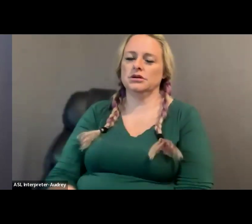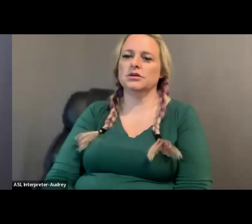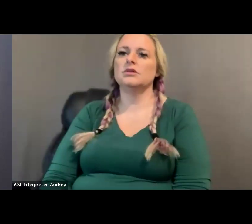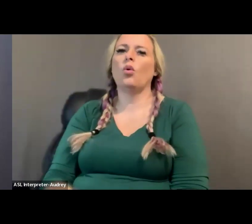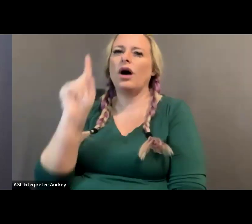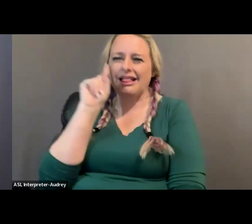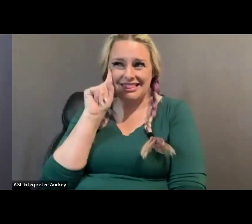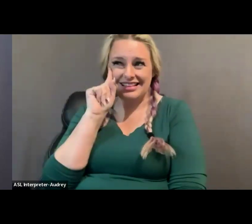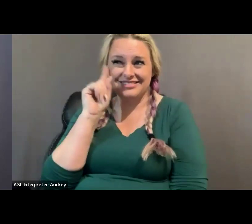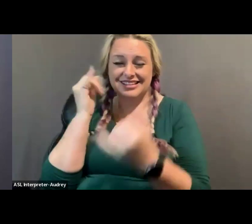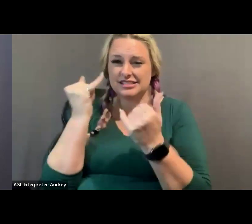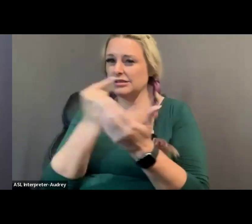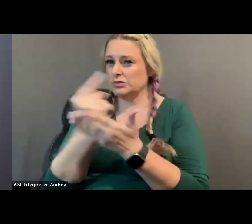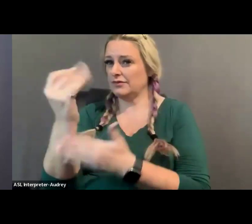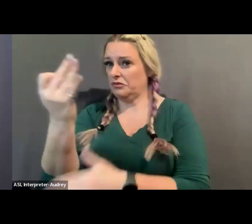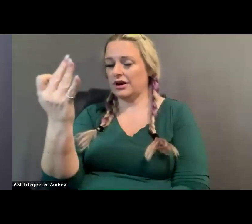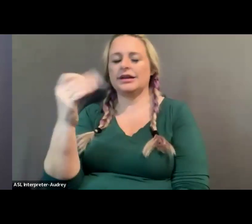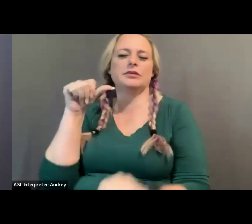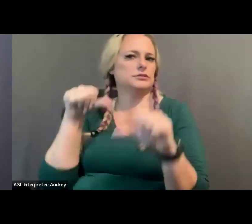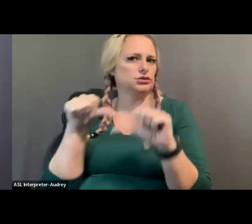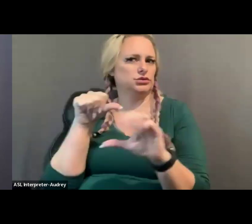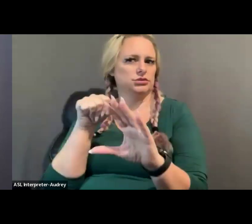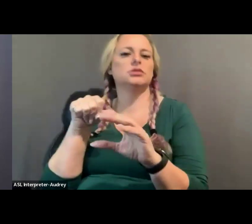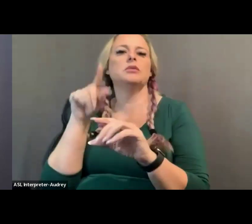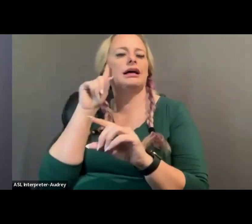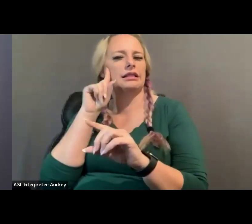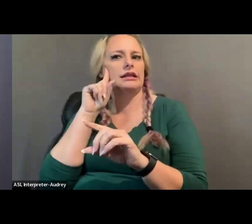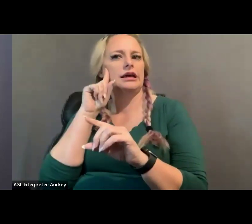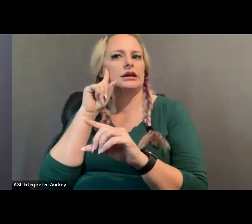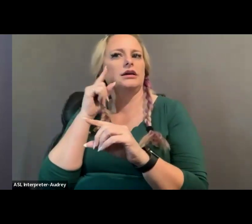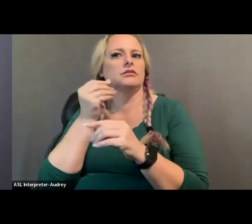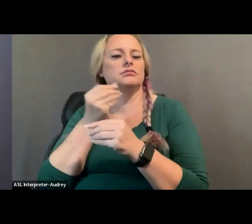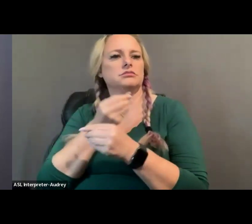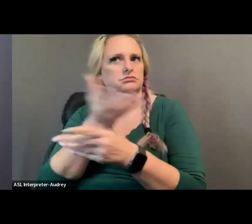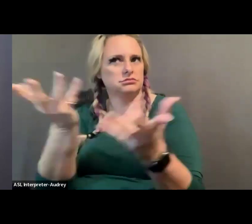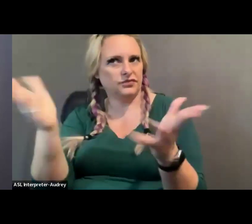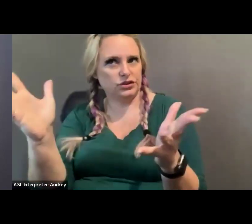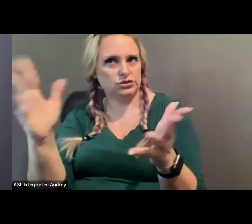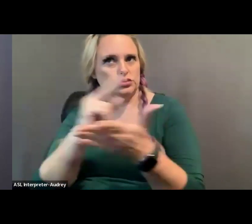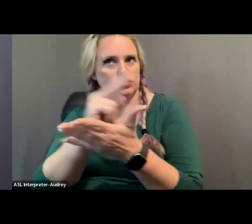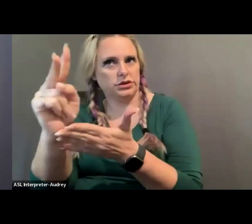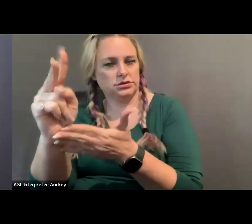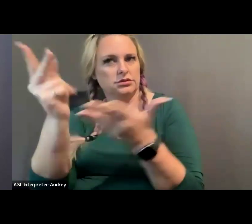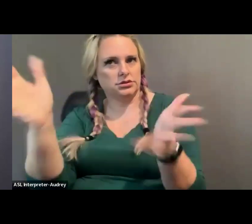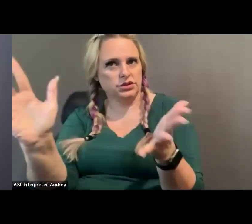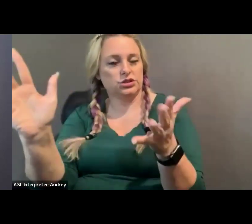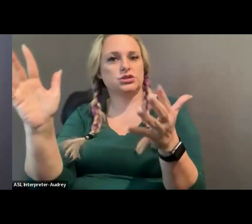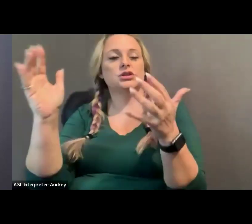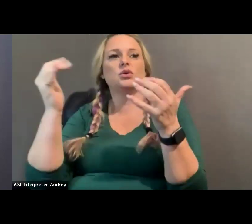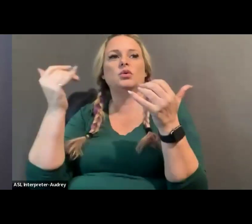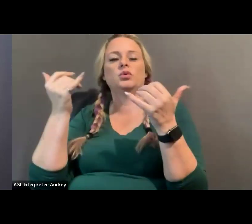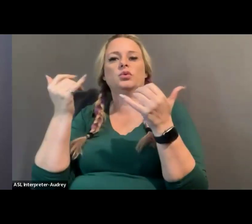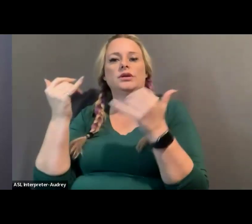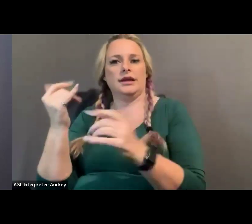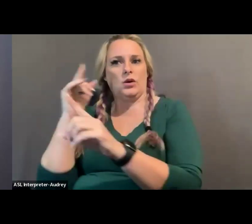that's actually this Friday, but I'm not sure. But I think that they've been given 2 weeks, and I think the 2 weeks is Friday, and then the communication will be